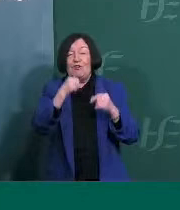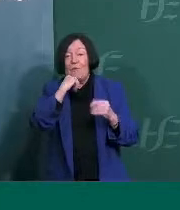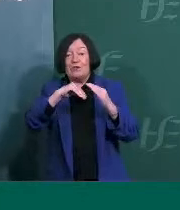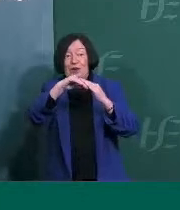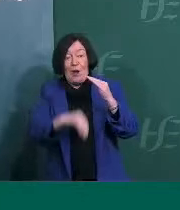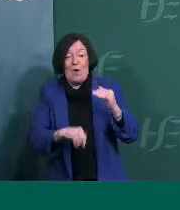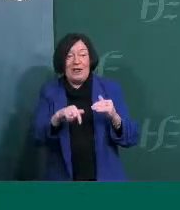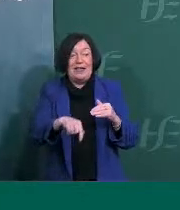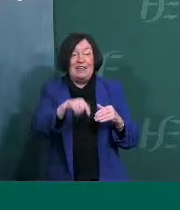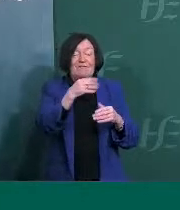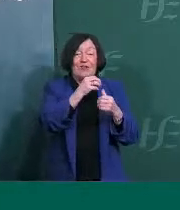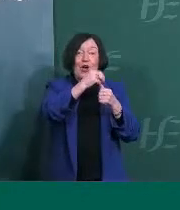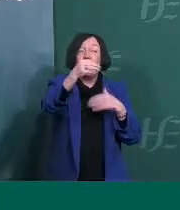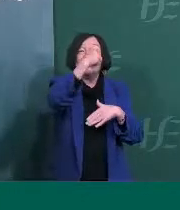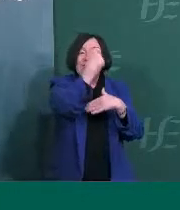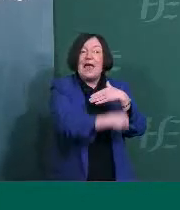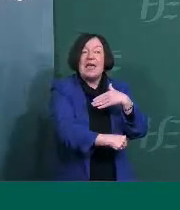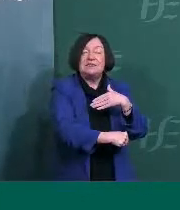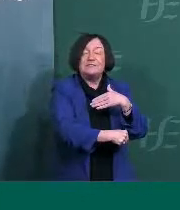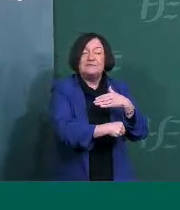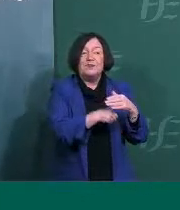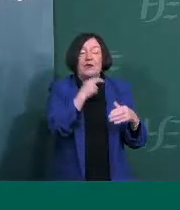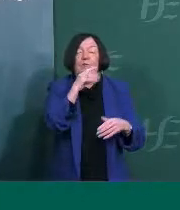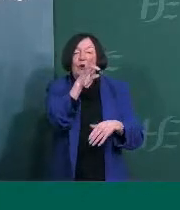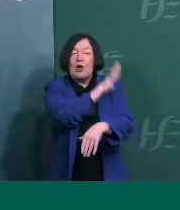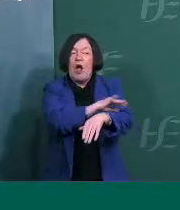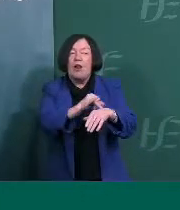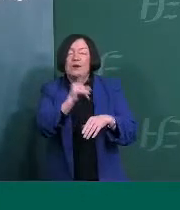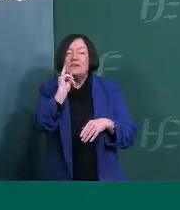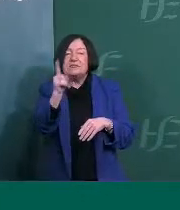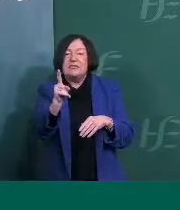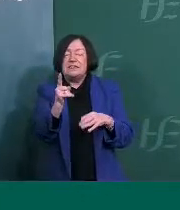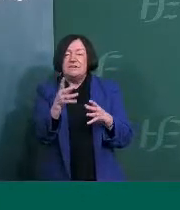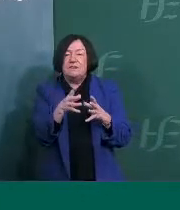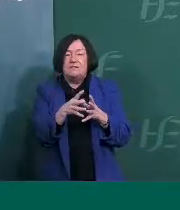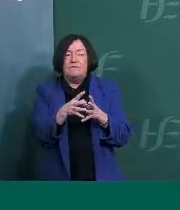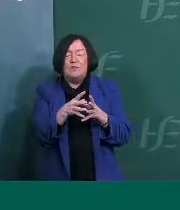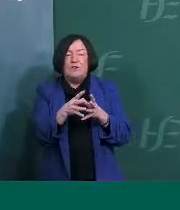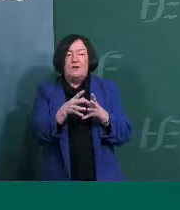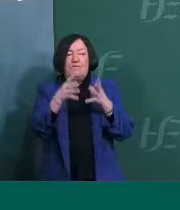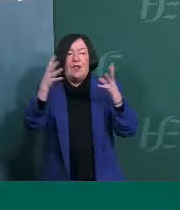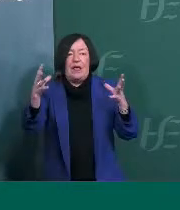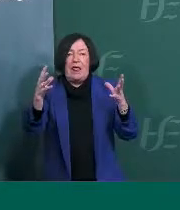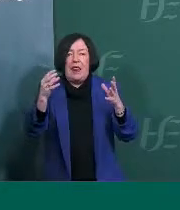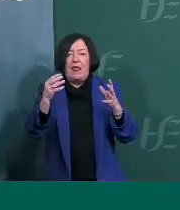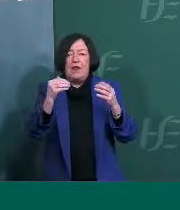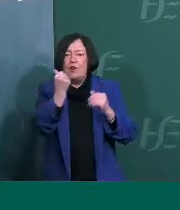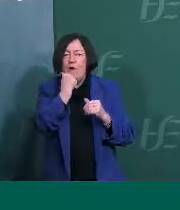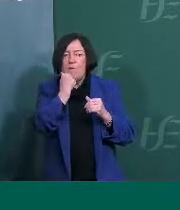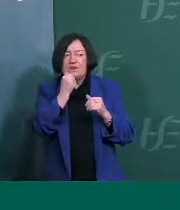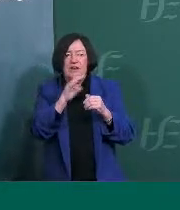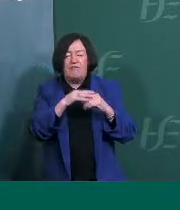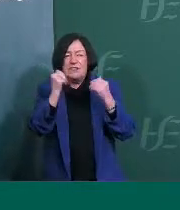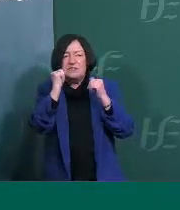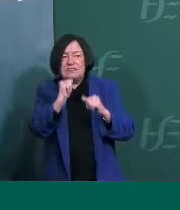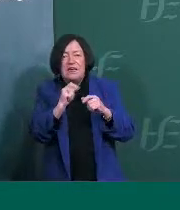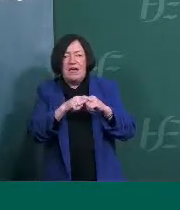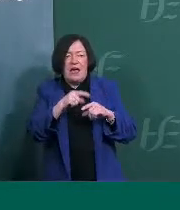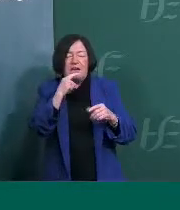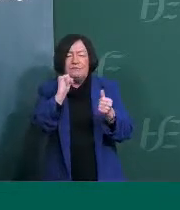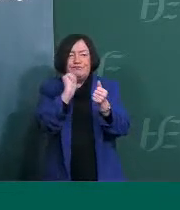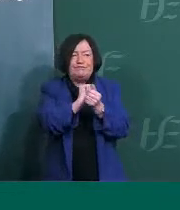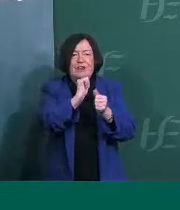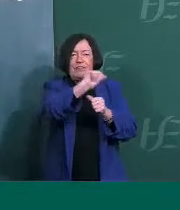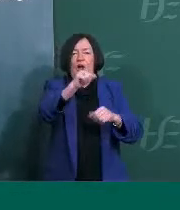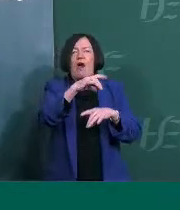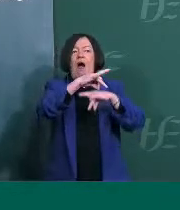has been for the other days this week. But Galway are seeing very significant levels of attendance, significant levels of congestion